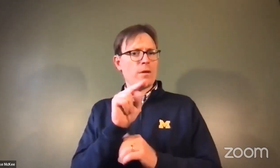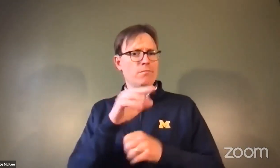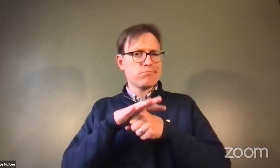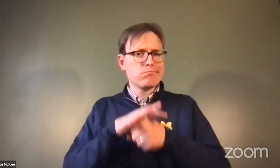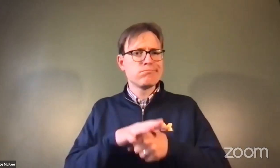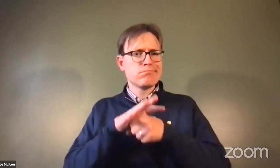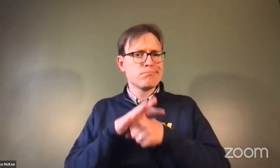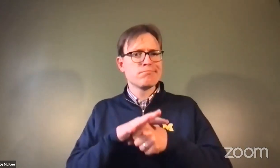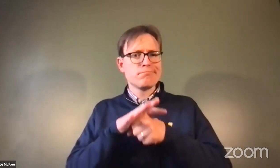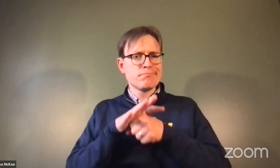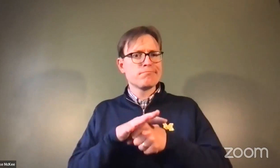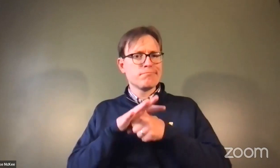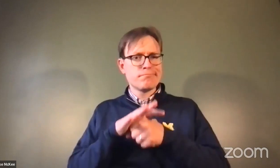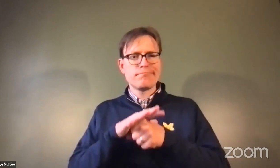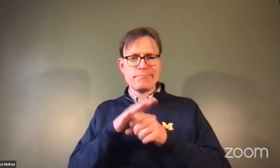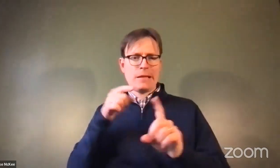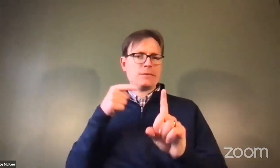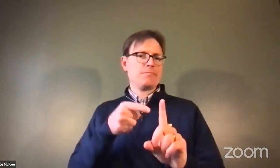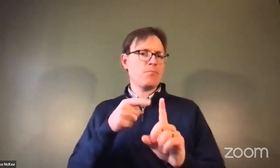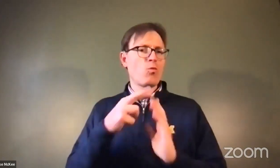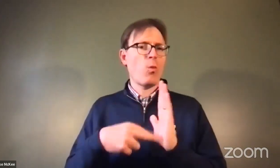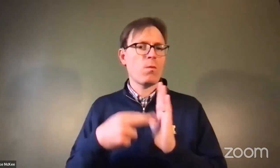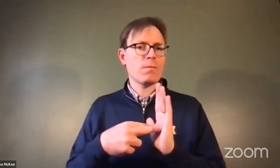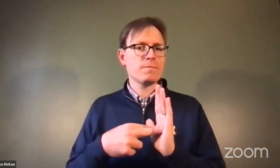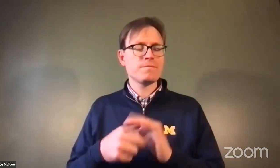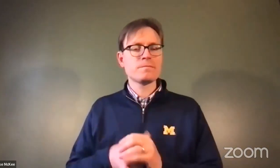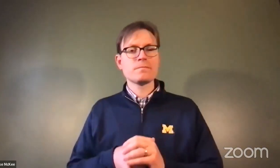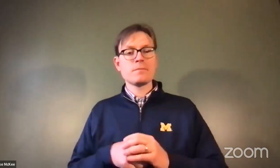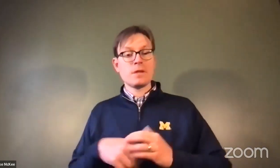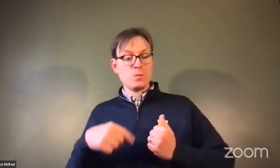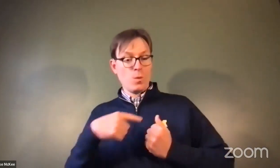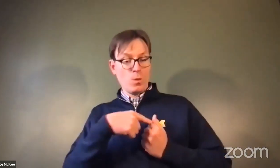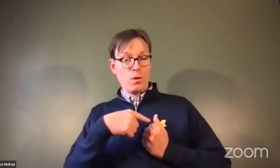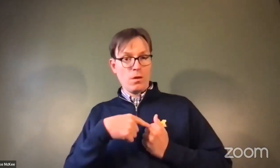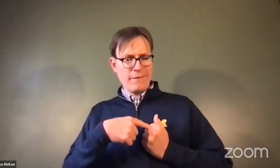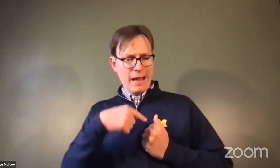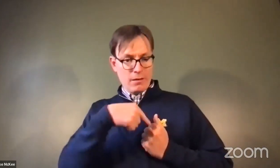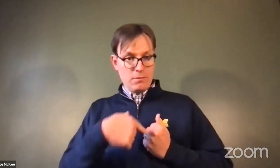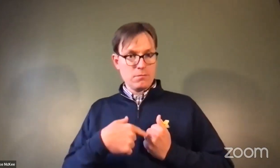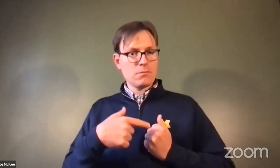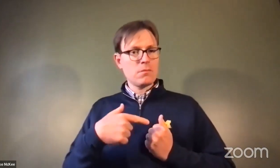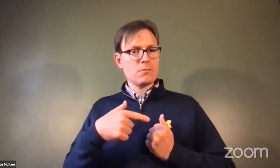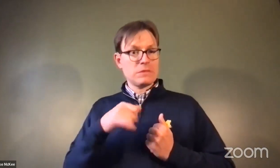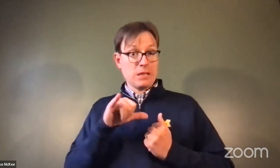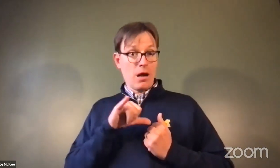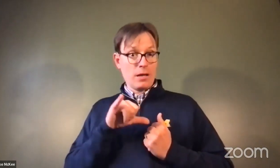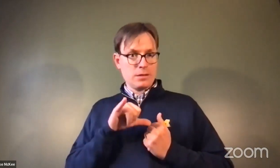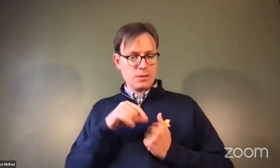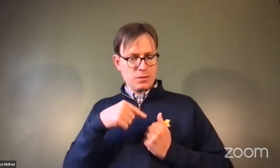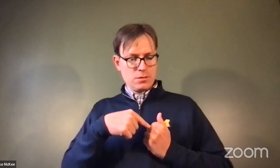But it's a very efficient organ, and it has a vital role for our health.